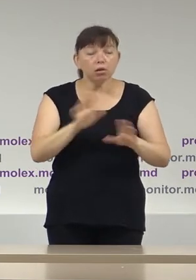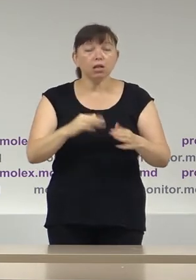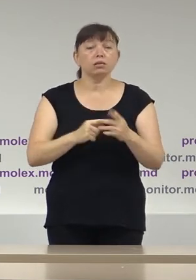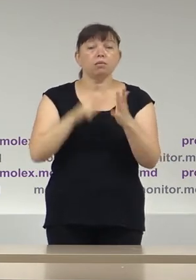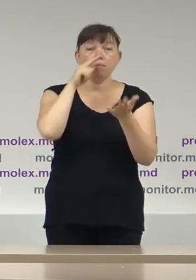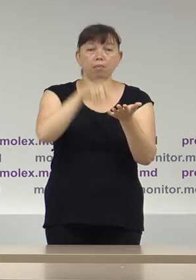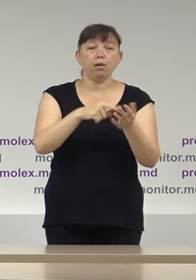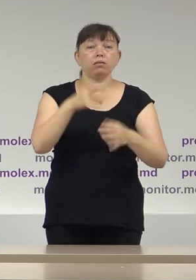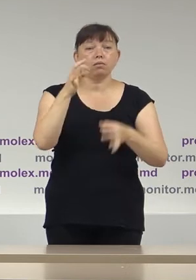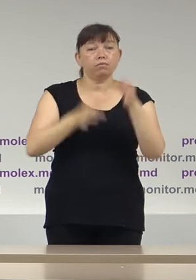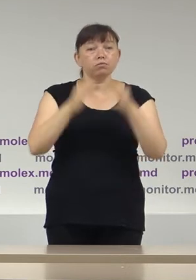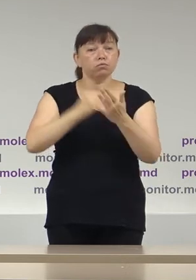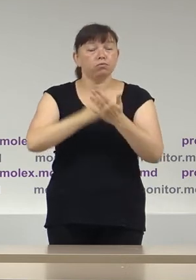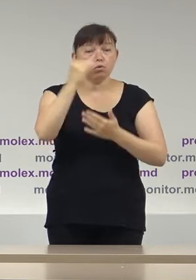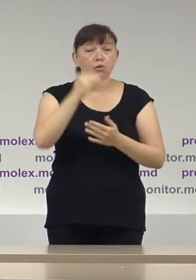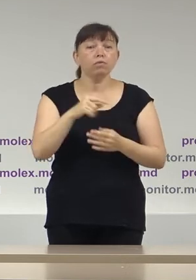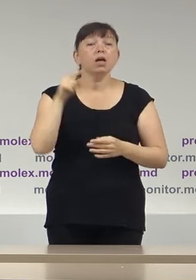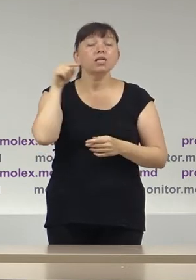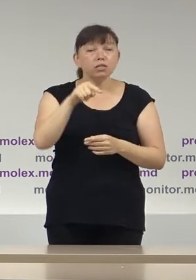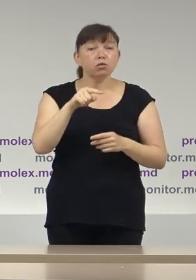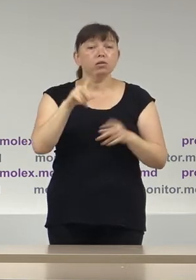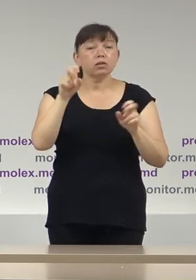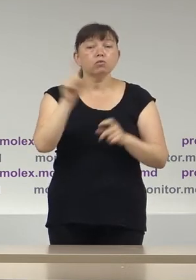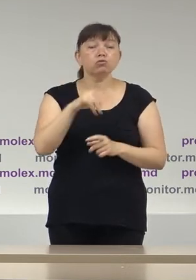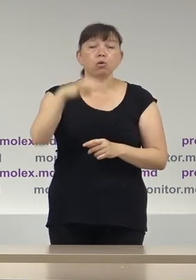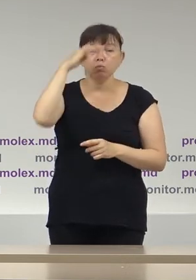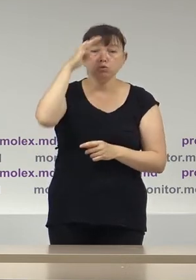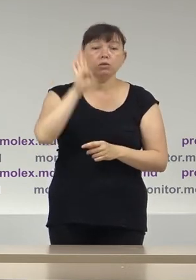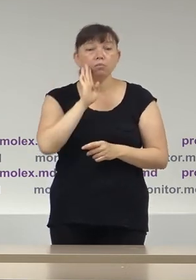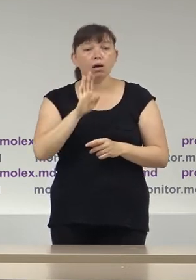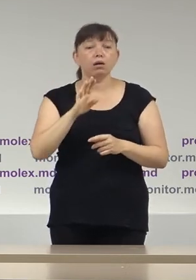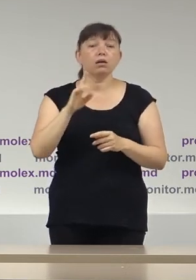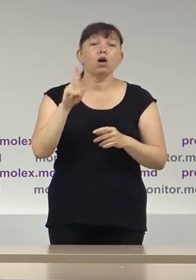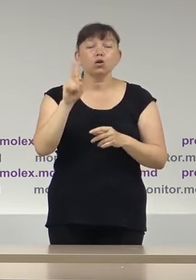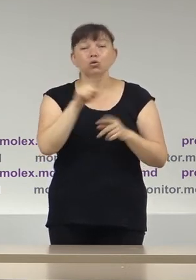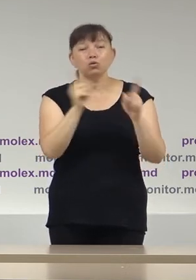appealed this, reaching up to the Constitutional Court with the idea that